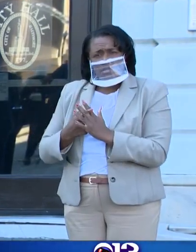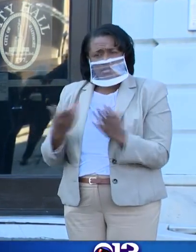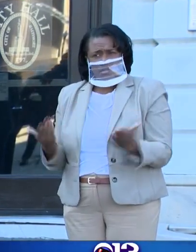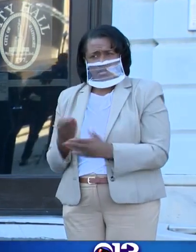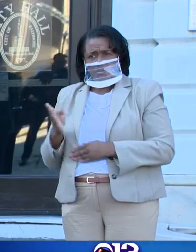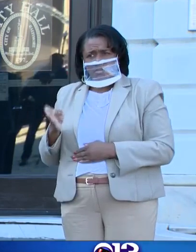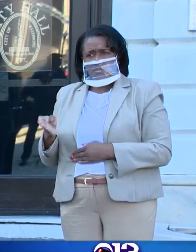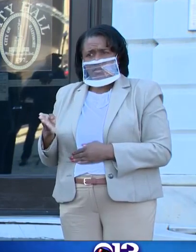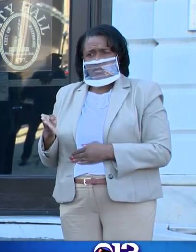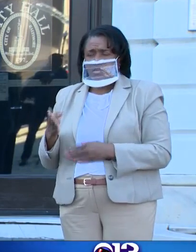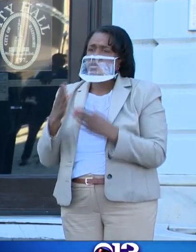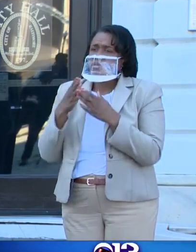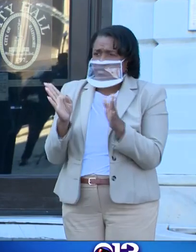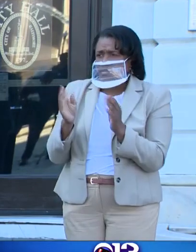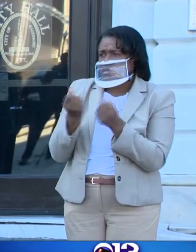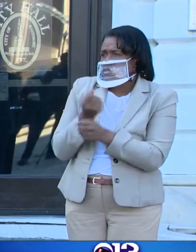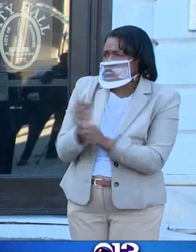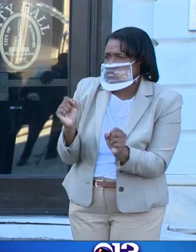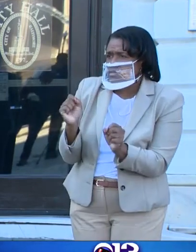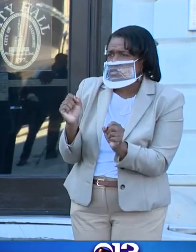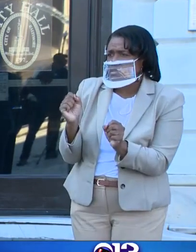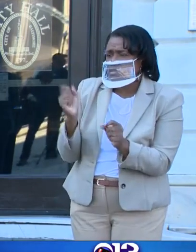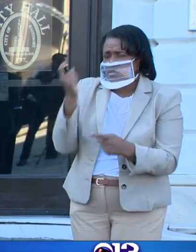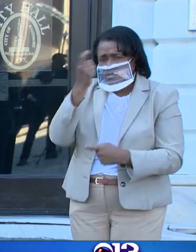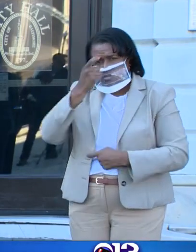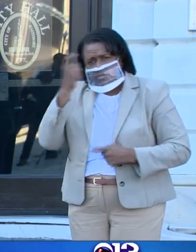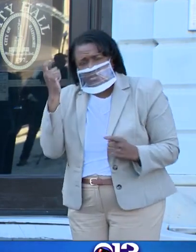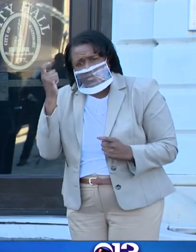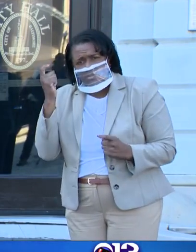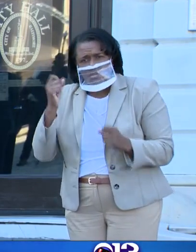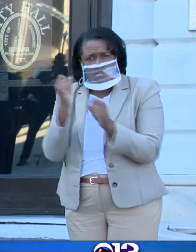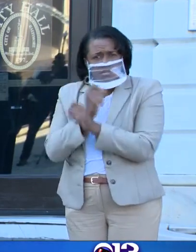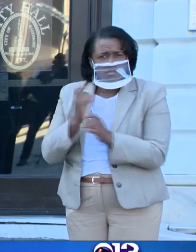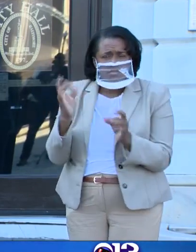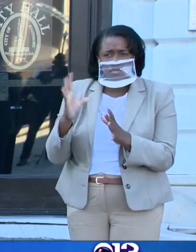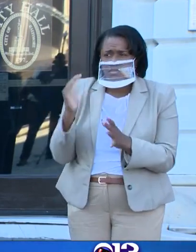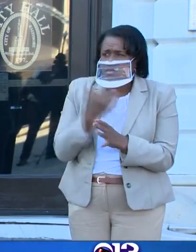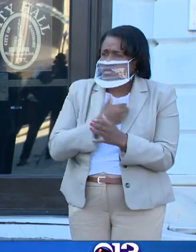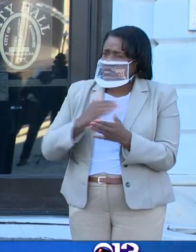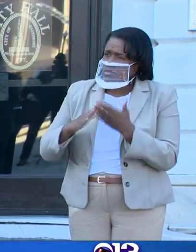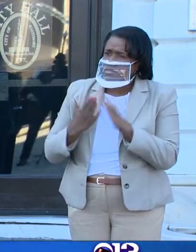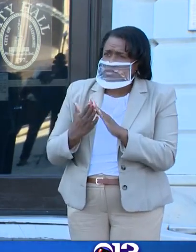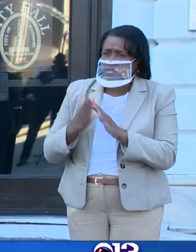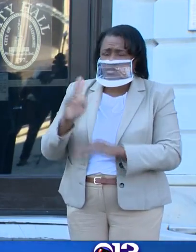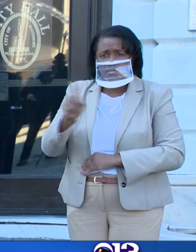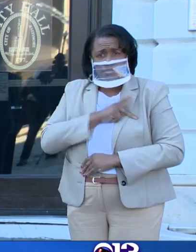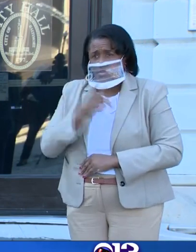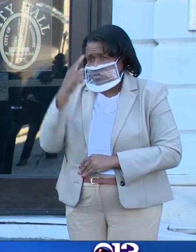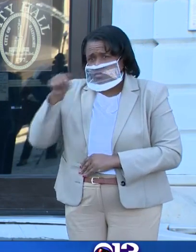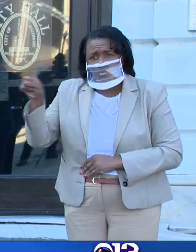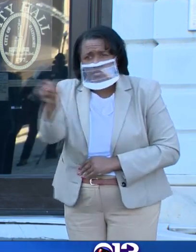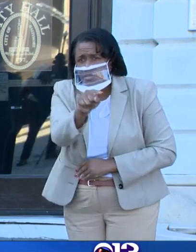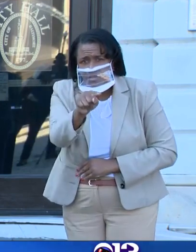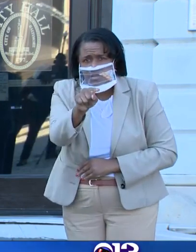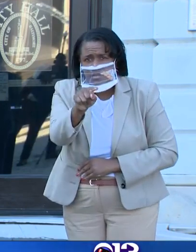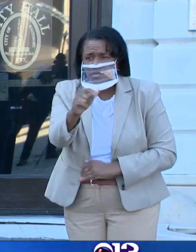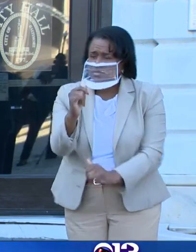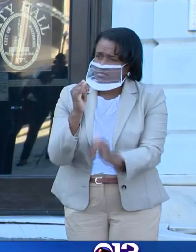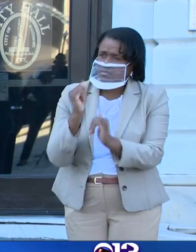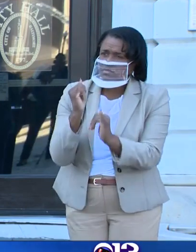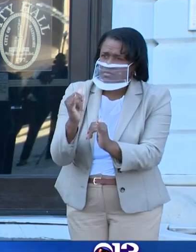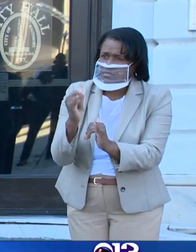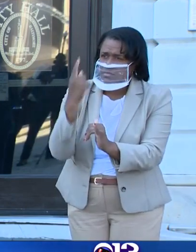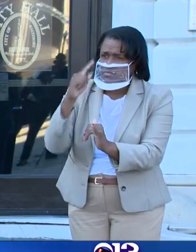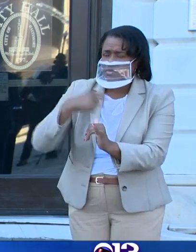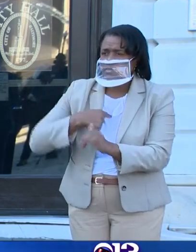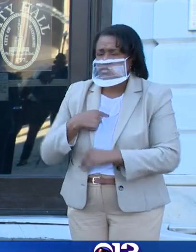public safety. The trauma and violence in our city is personal for you, just like it is